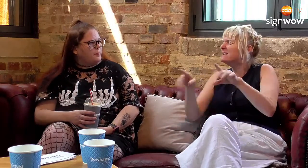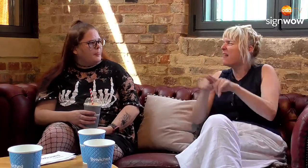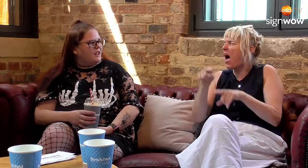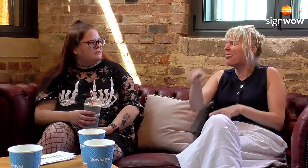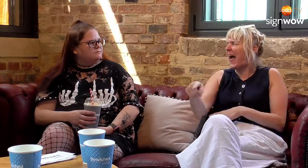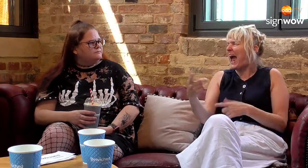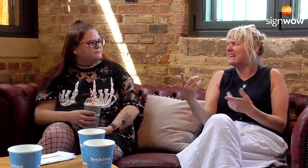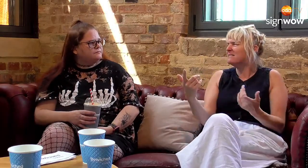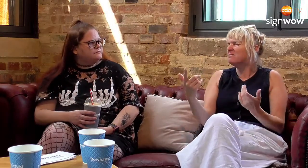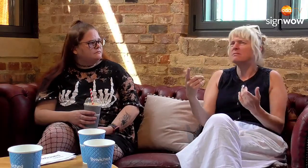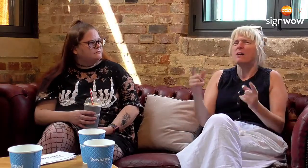of favourite places to visit.